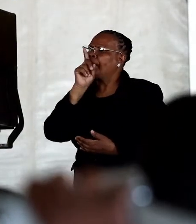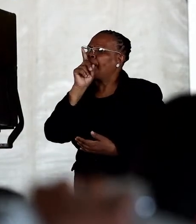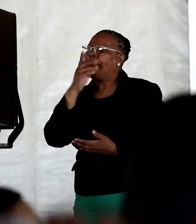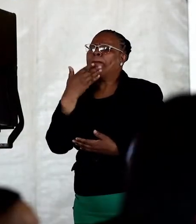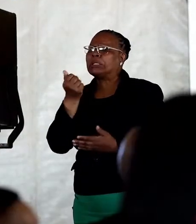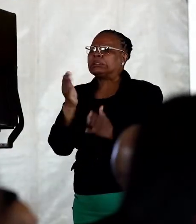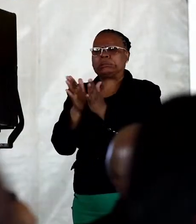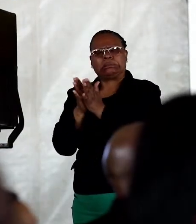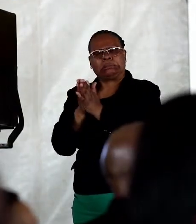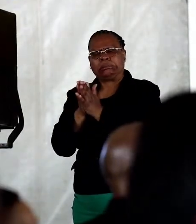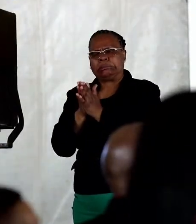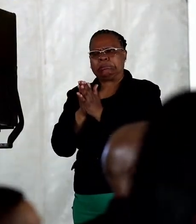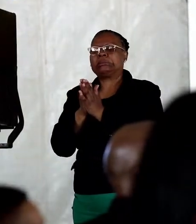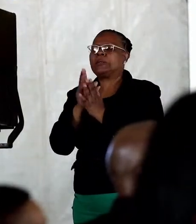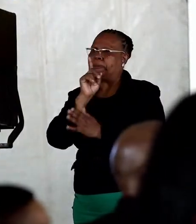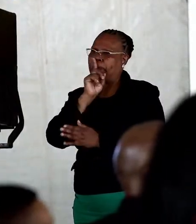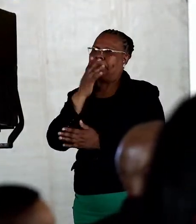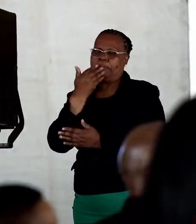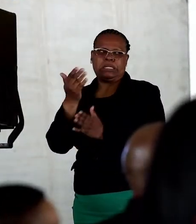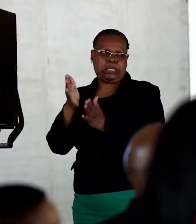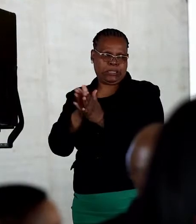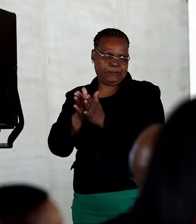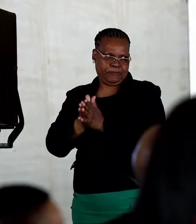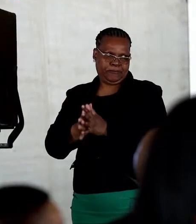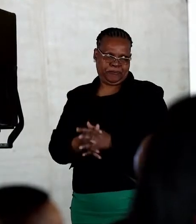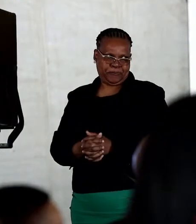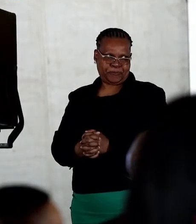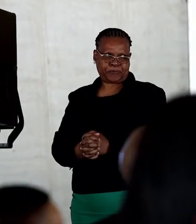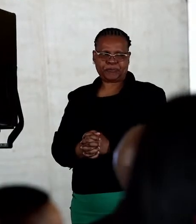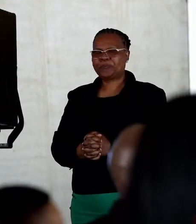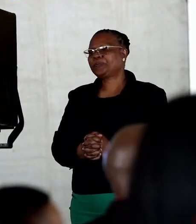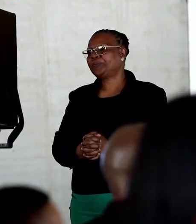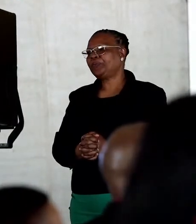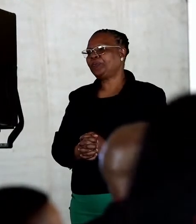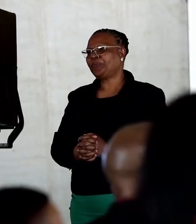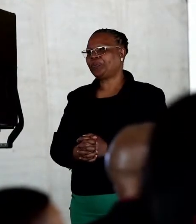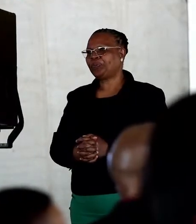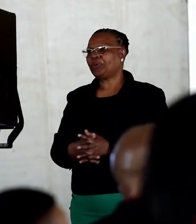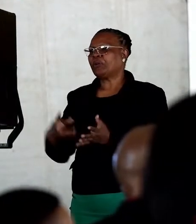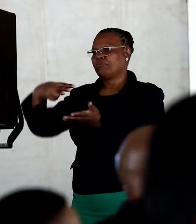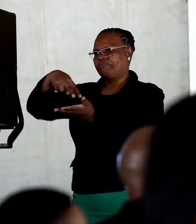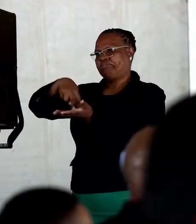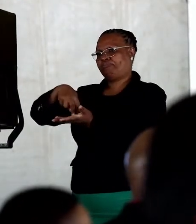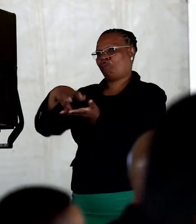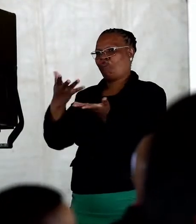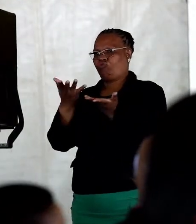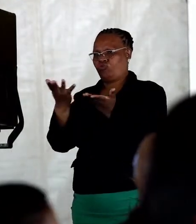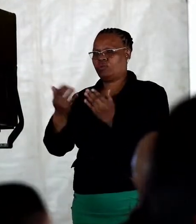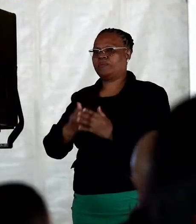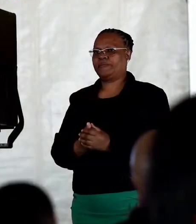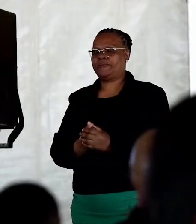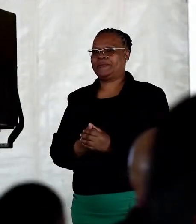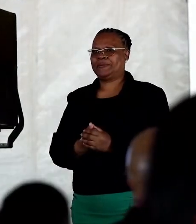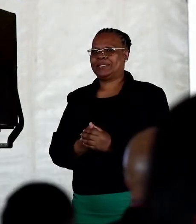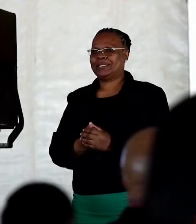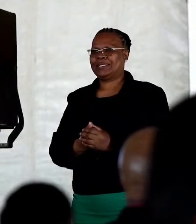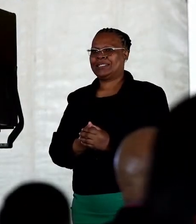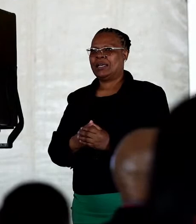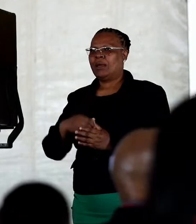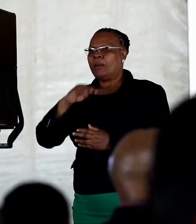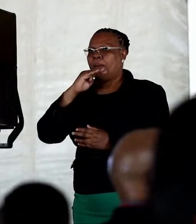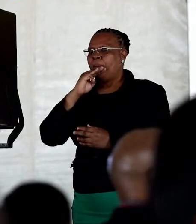sicela inzolo kakhulu sicela inzolo let's remain standing and now have